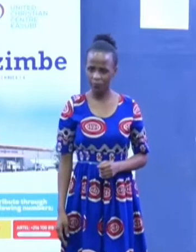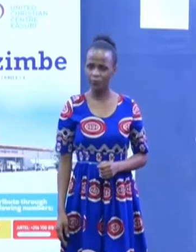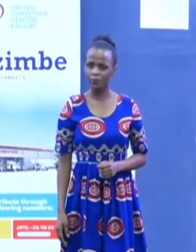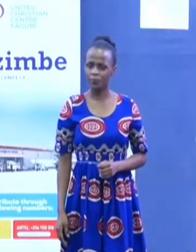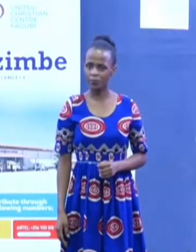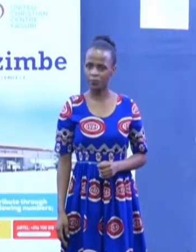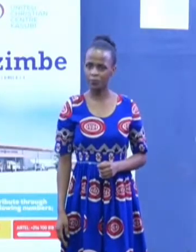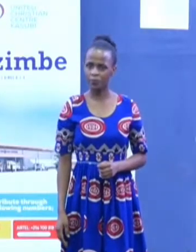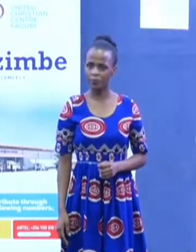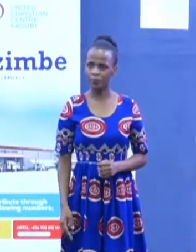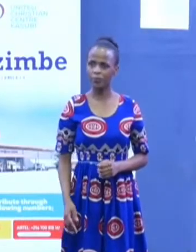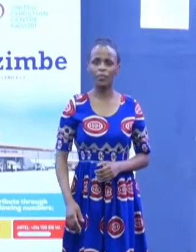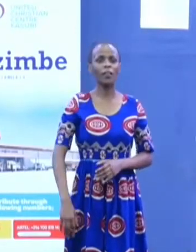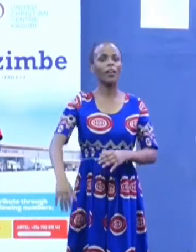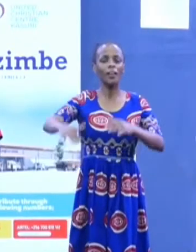so quickly, my son?